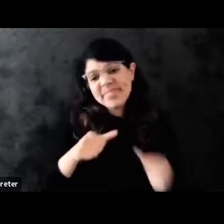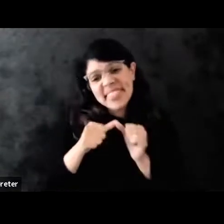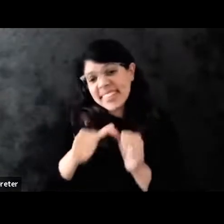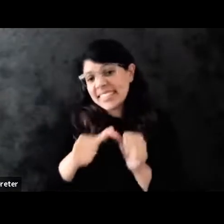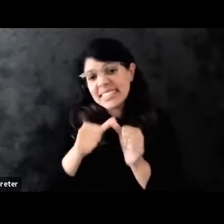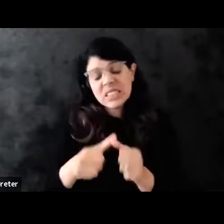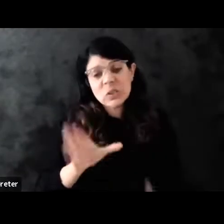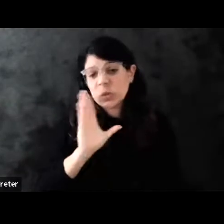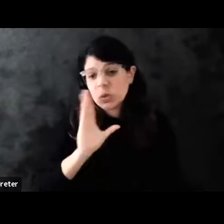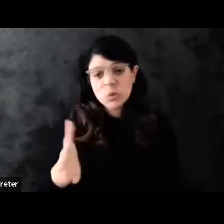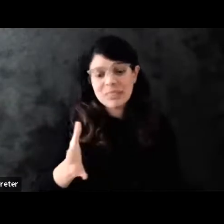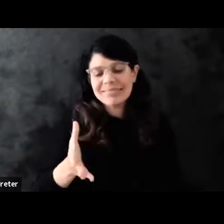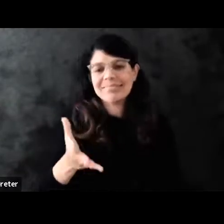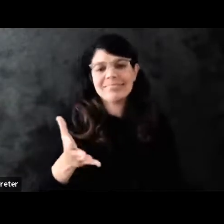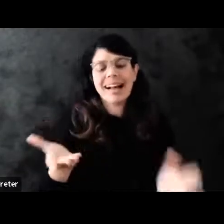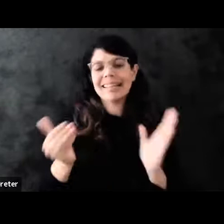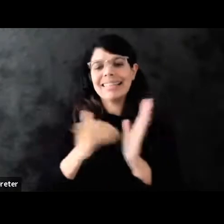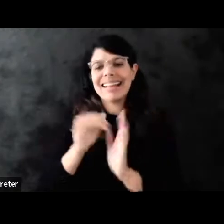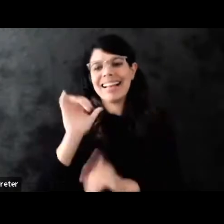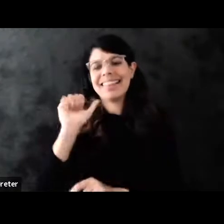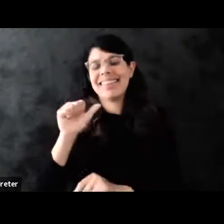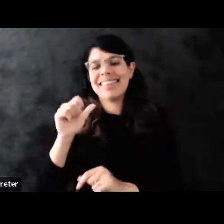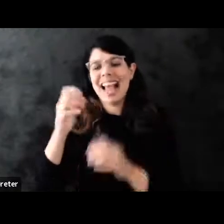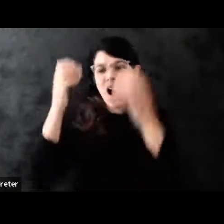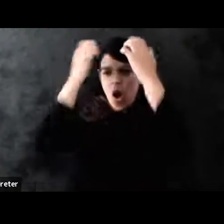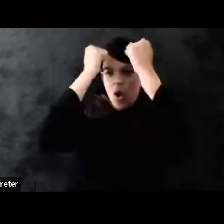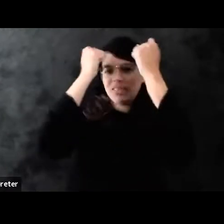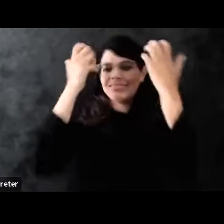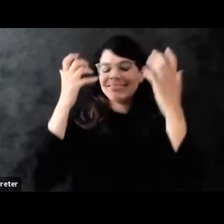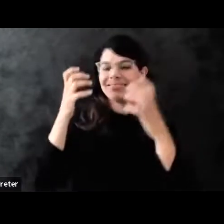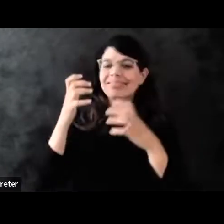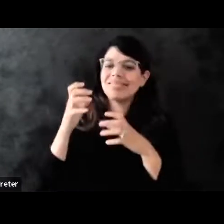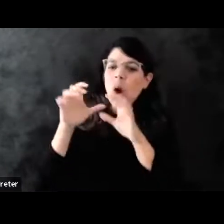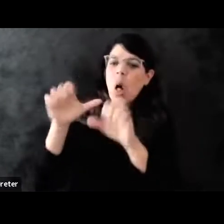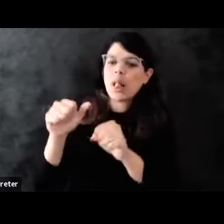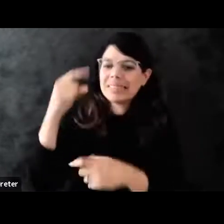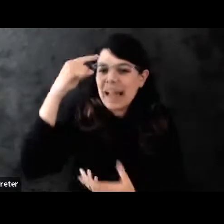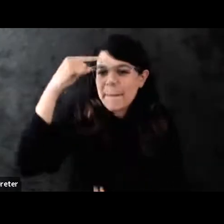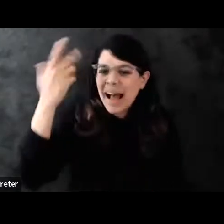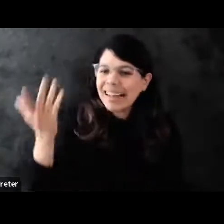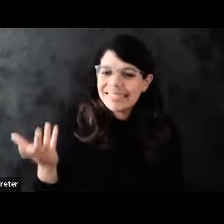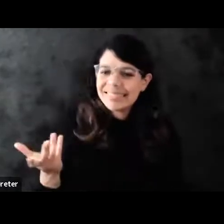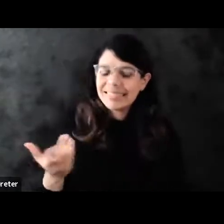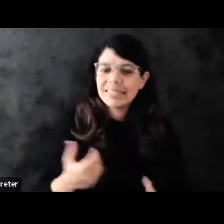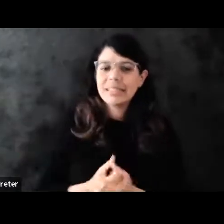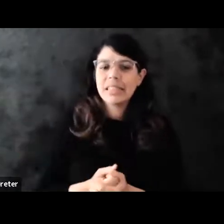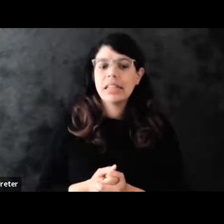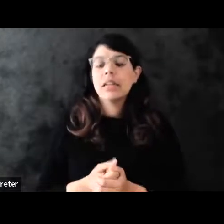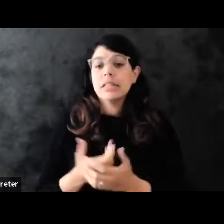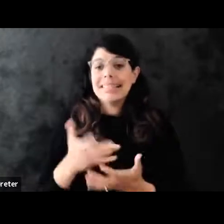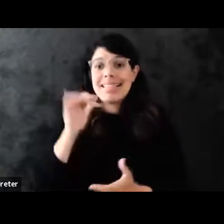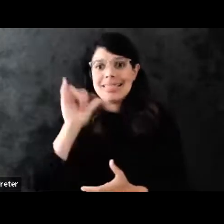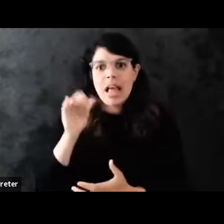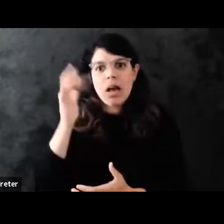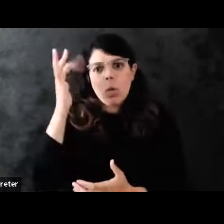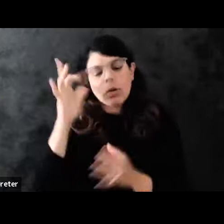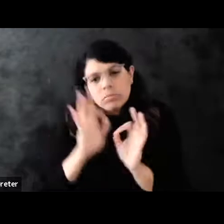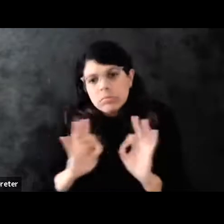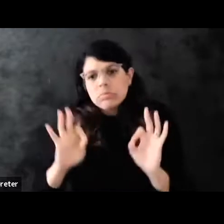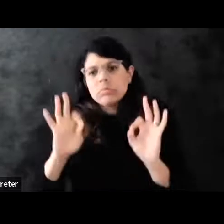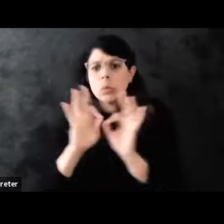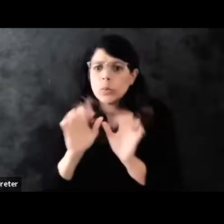for those of us who spend a lot of our years in life trying to break it and create